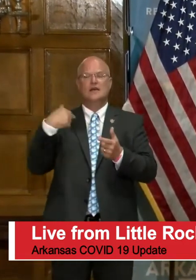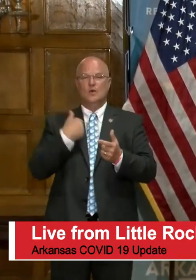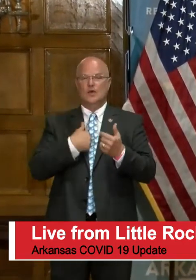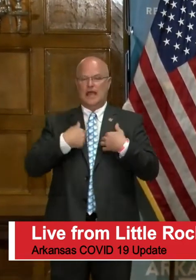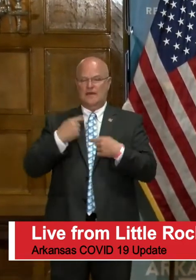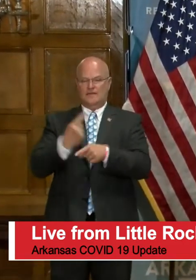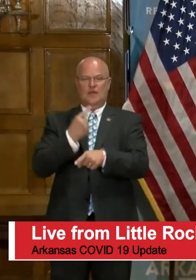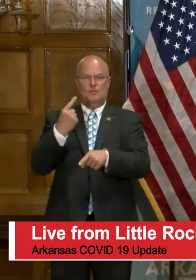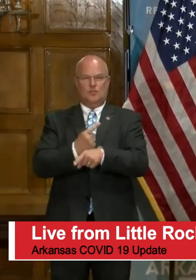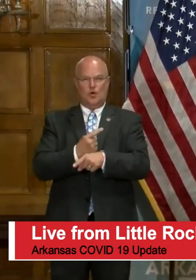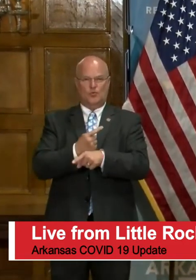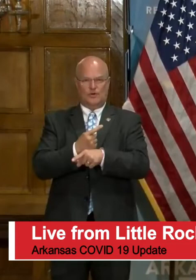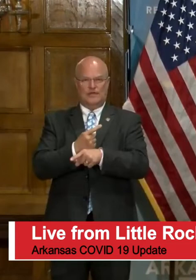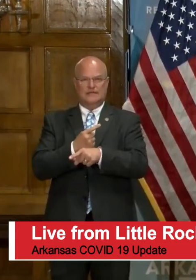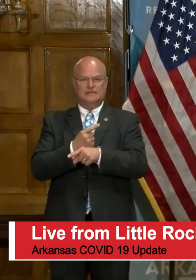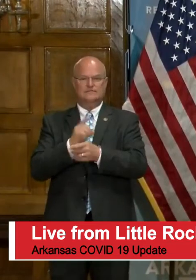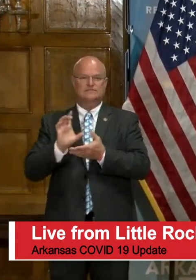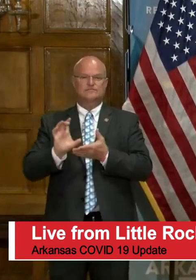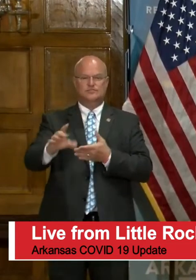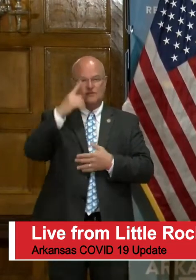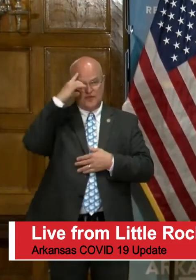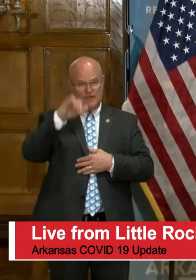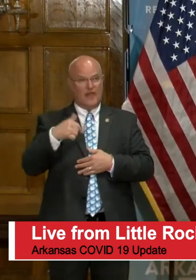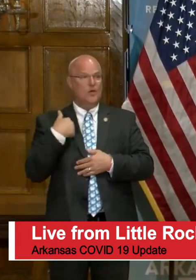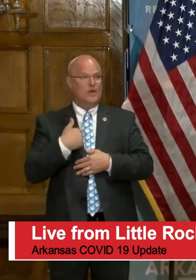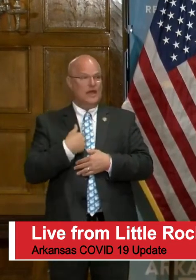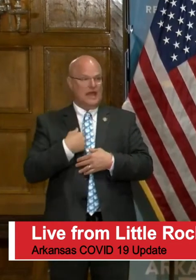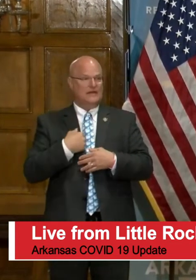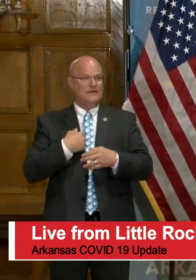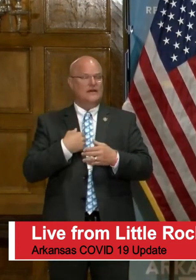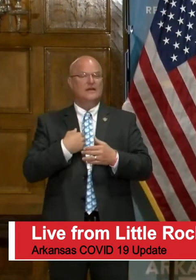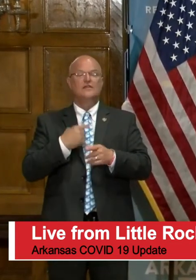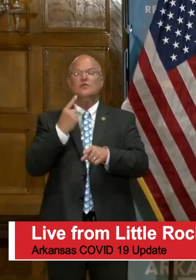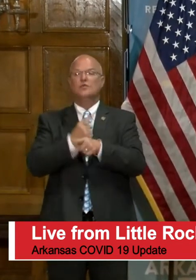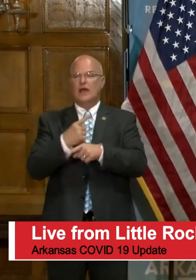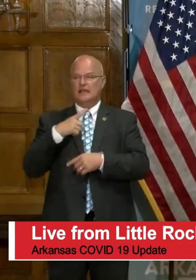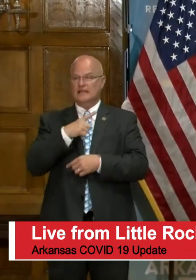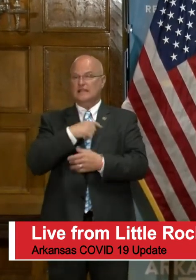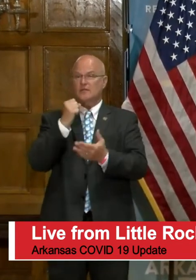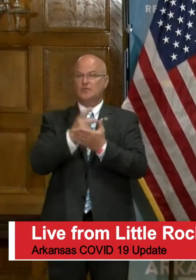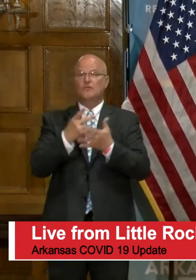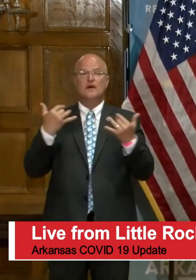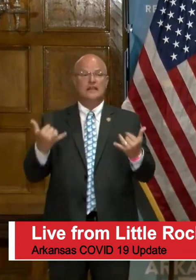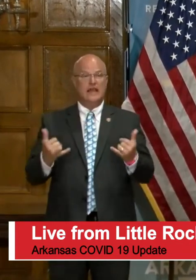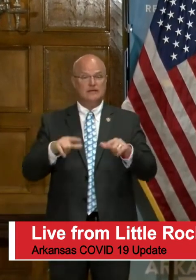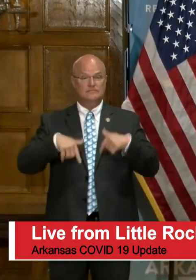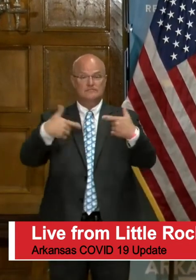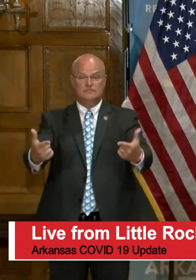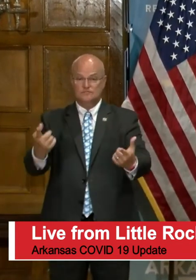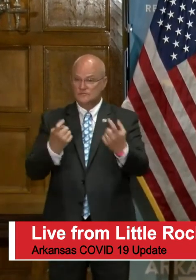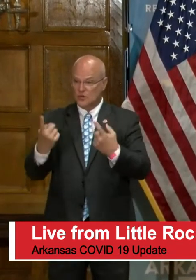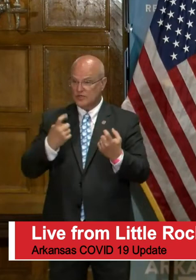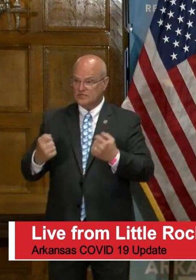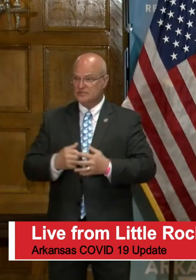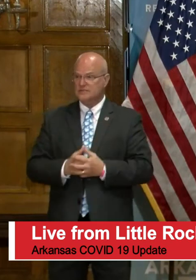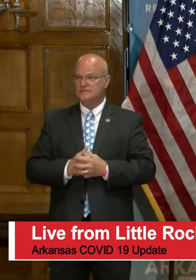have the appropriate appropriations for that and we have the right legislative approval. With that, we're happy to take